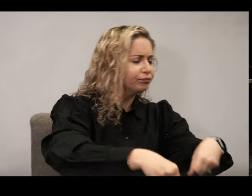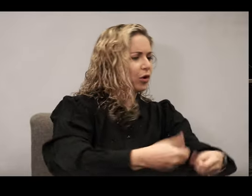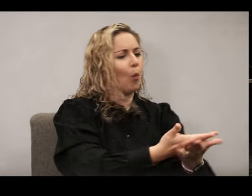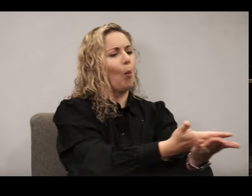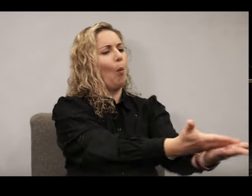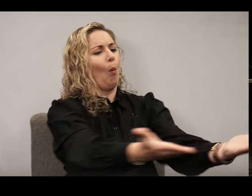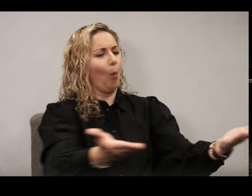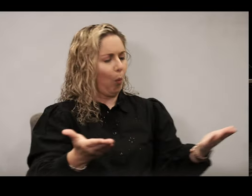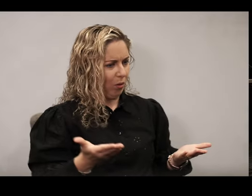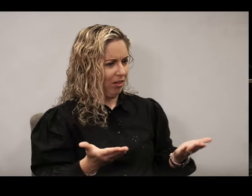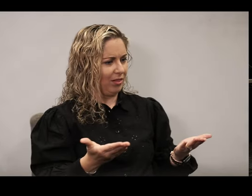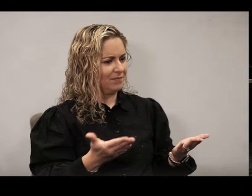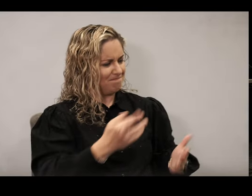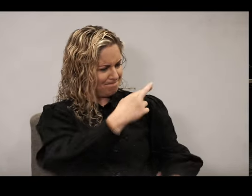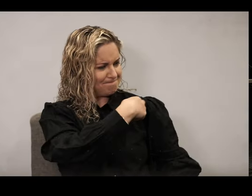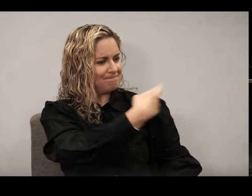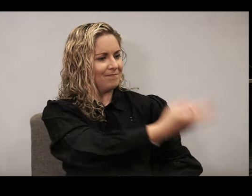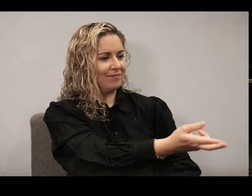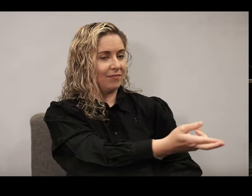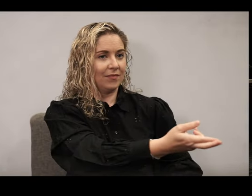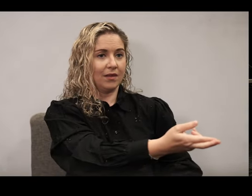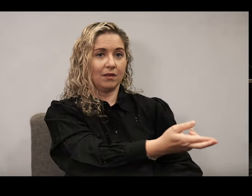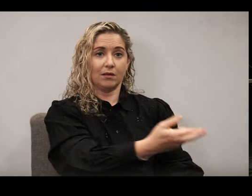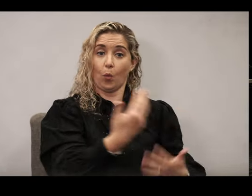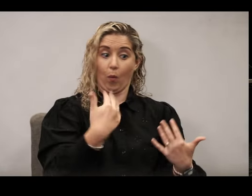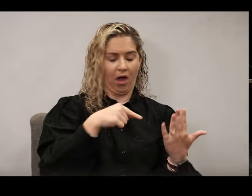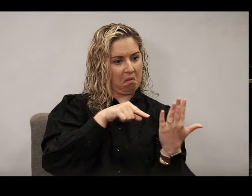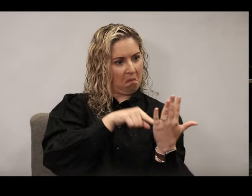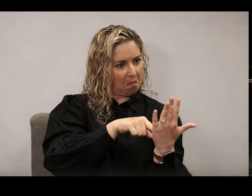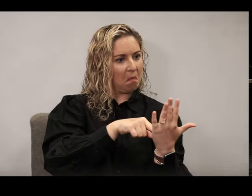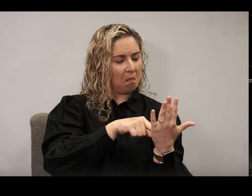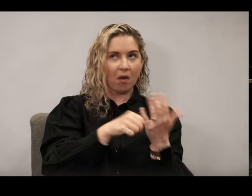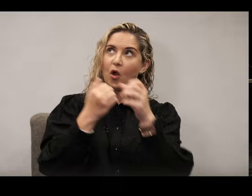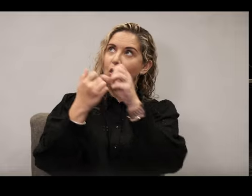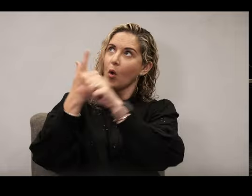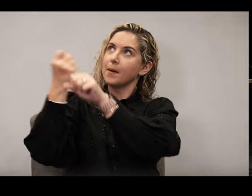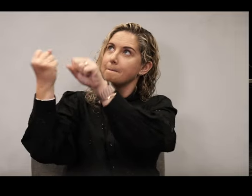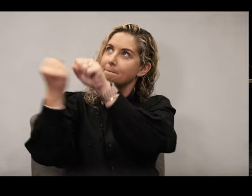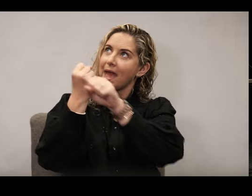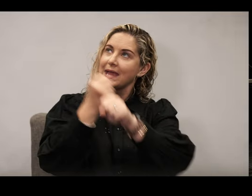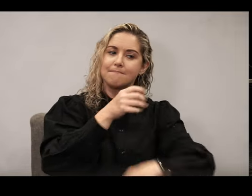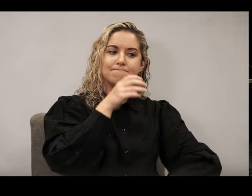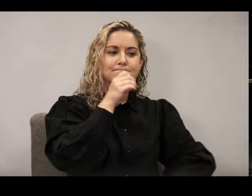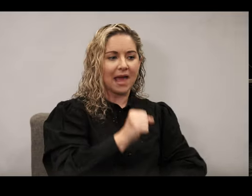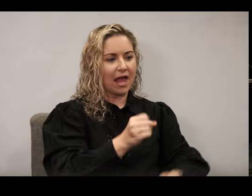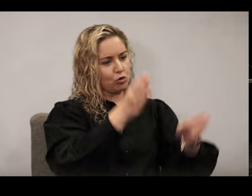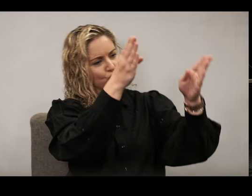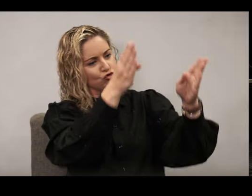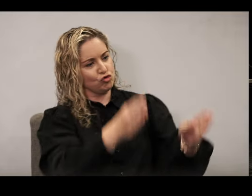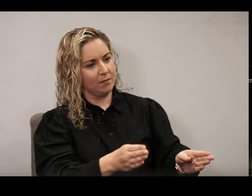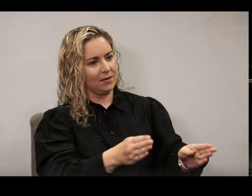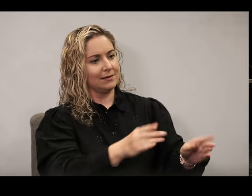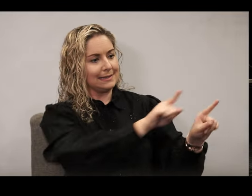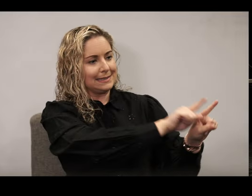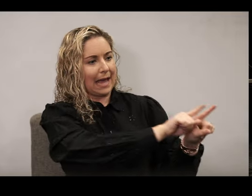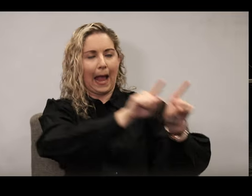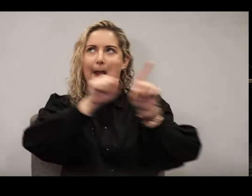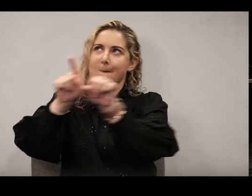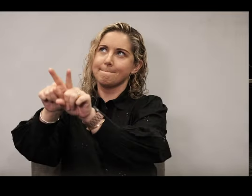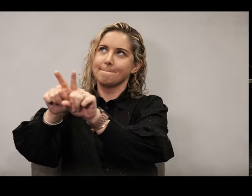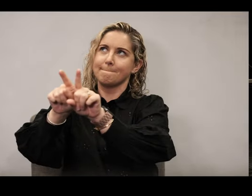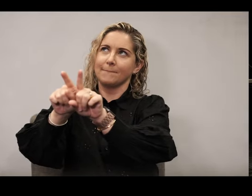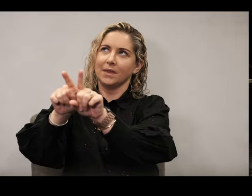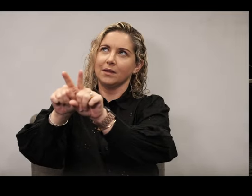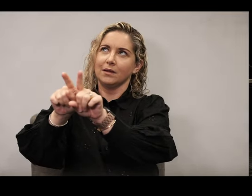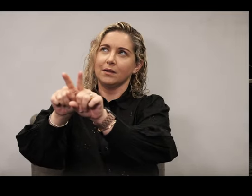to the high point of God's creation, mankind created in God's own image. Right up until now, in